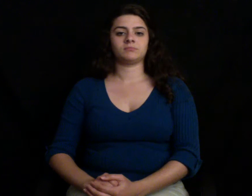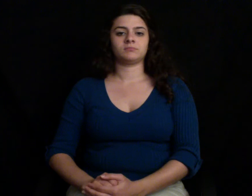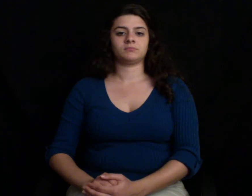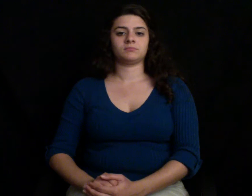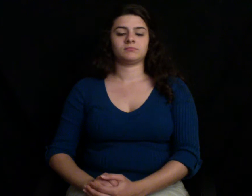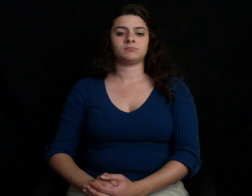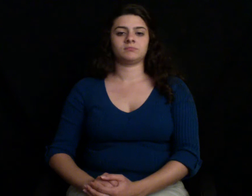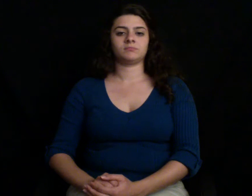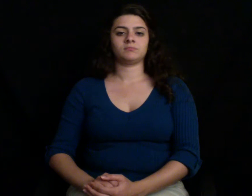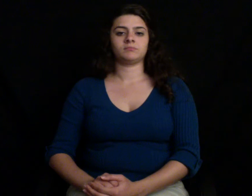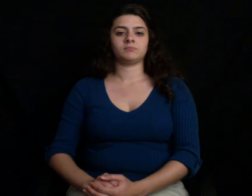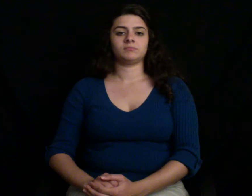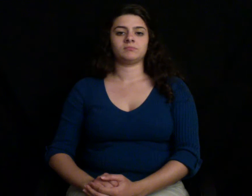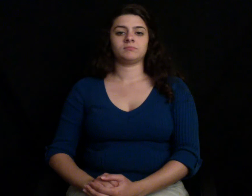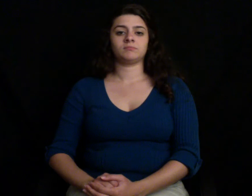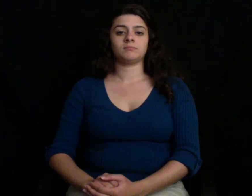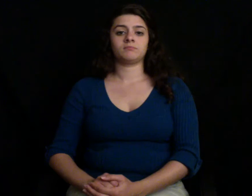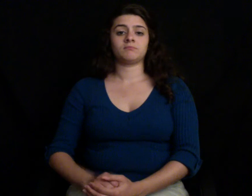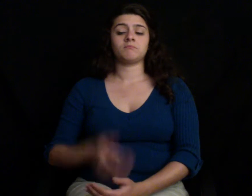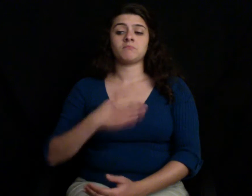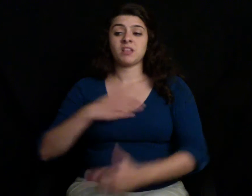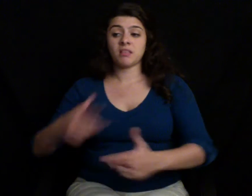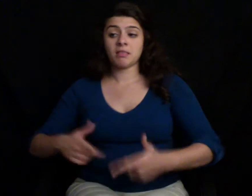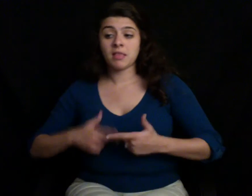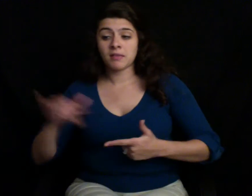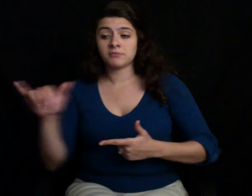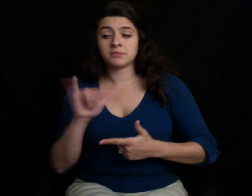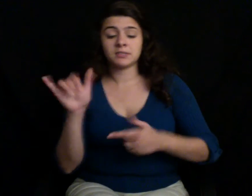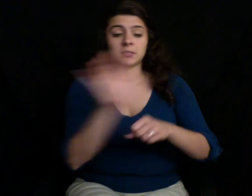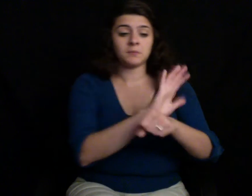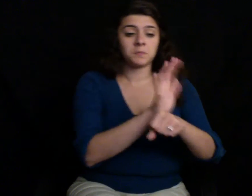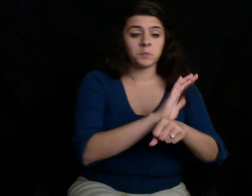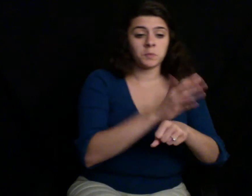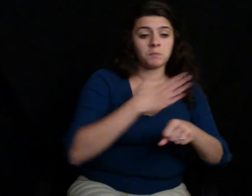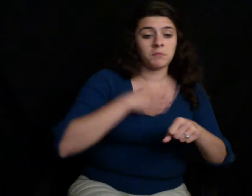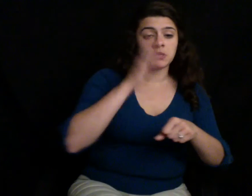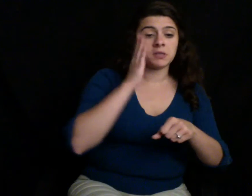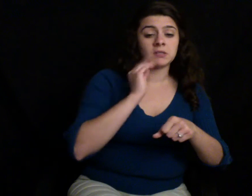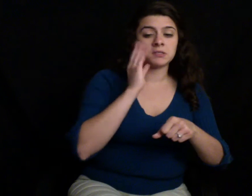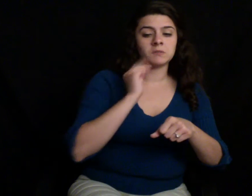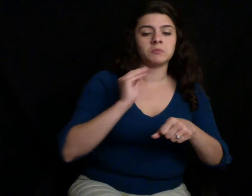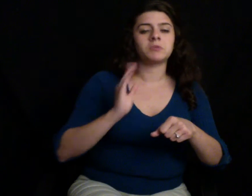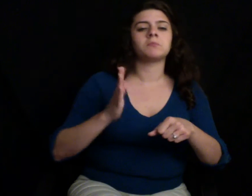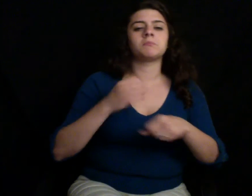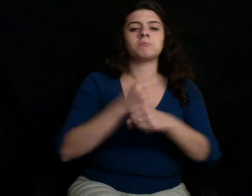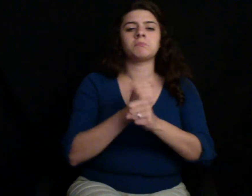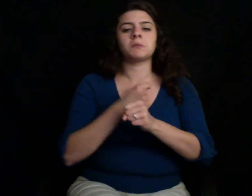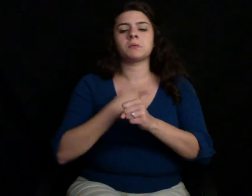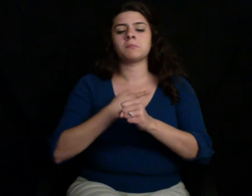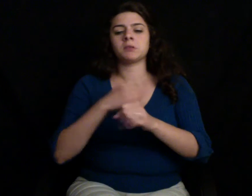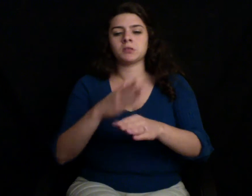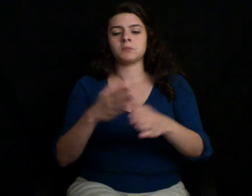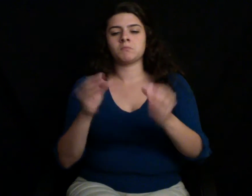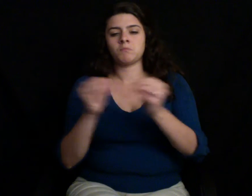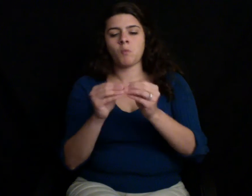movie. All these things that happen to me. See, they make me strong no matter what you do. I'm not afraid. Gotta